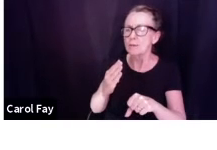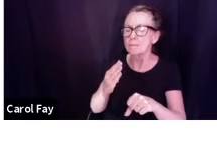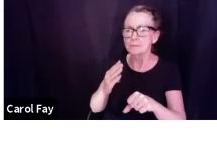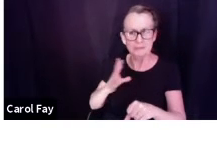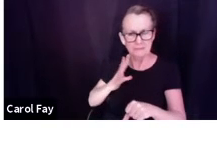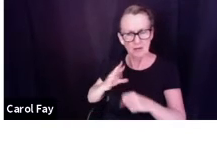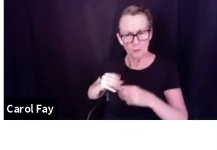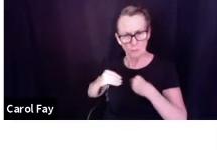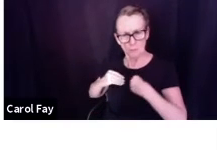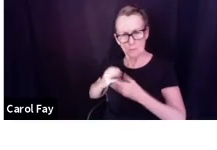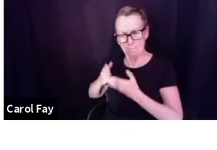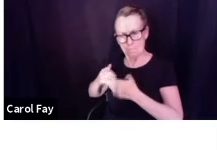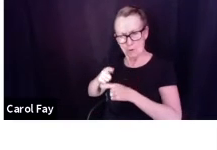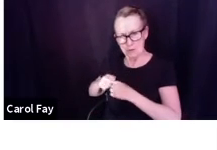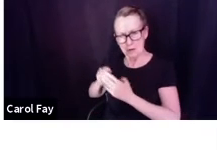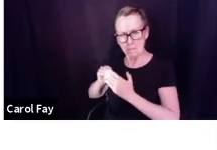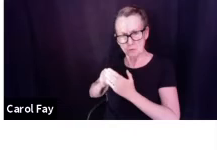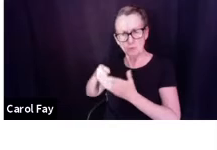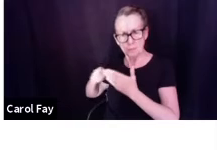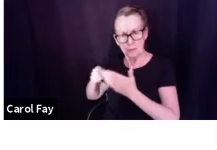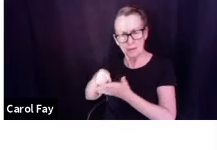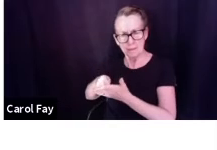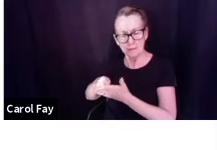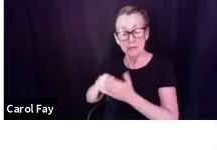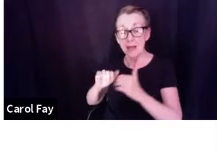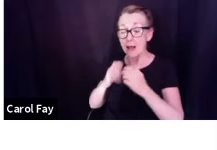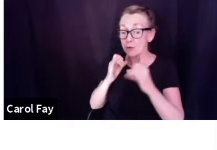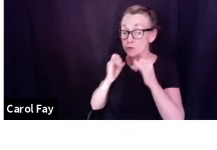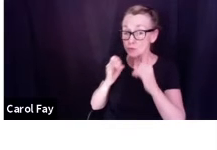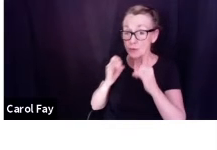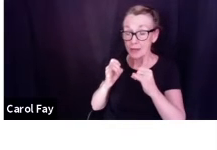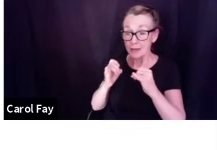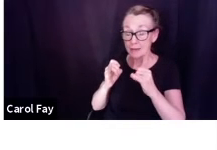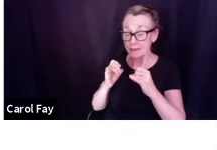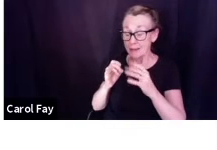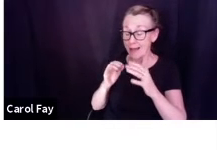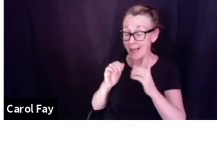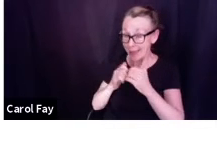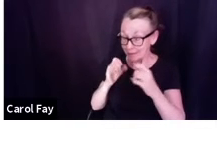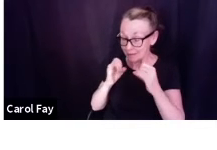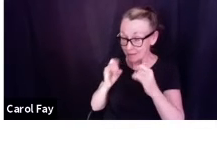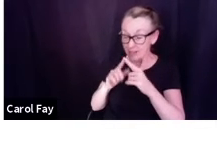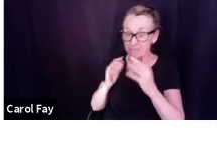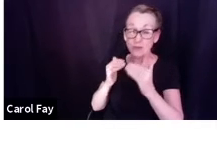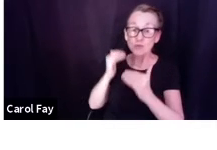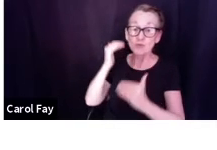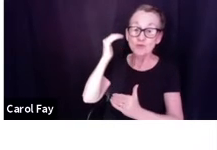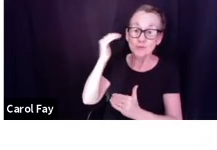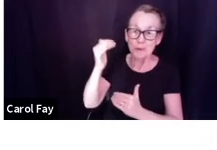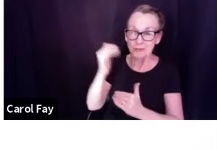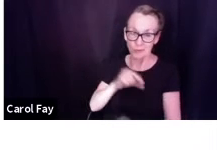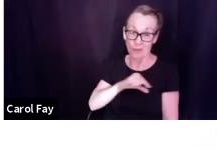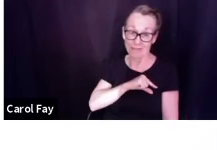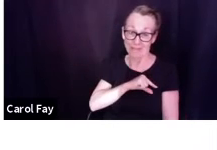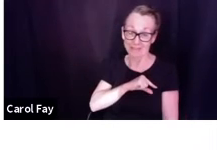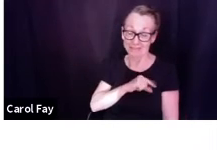And how do you handle the interview if you're overqualified? Well, just be truthful about the situation, that, you